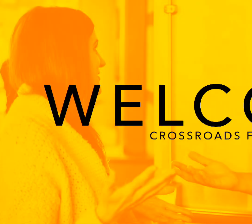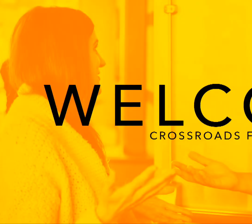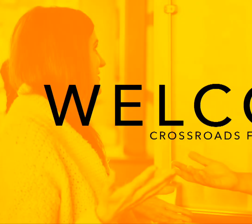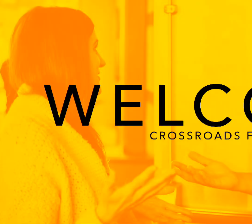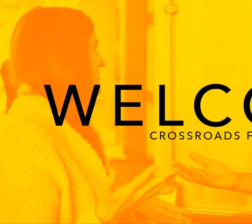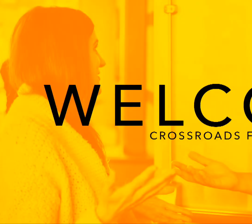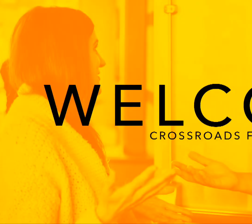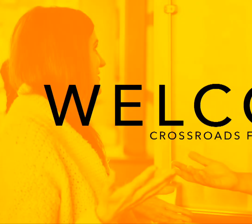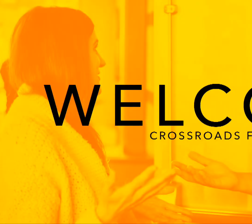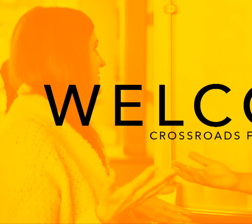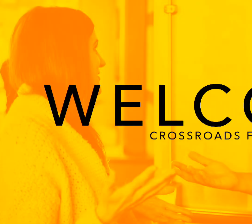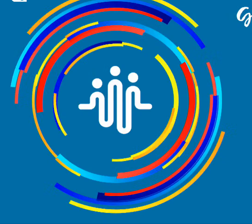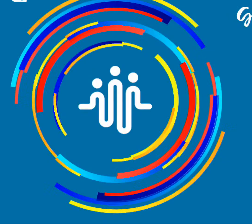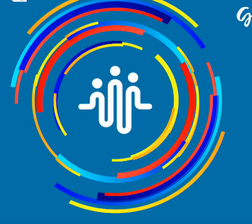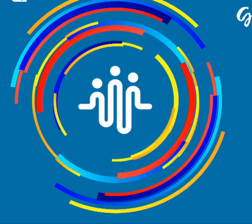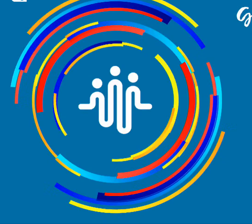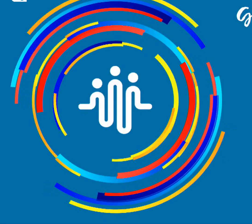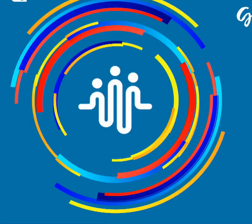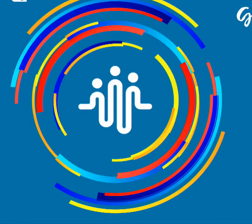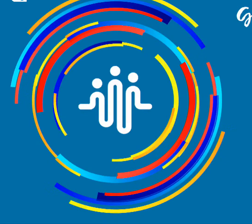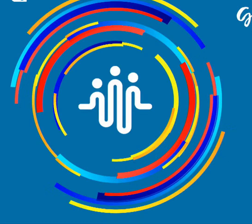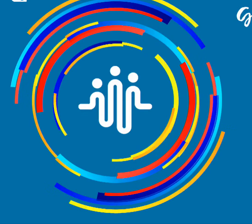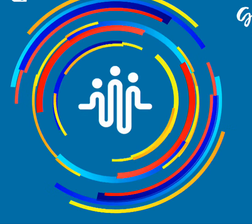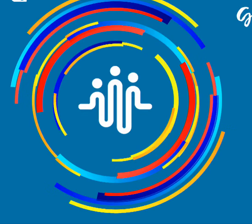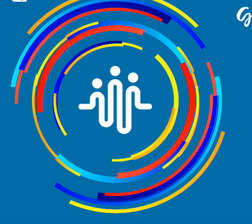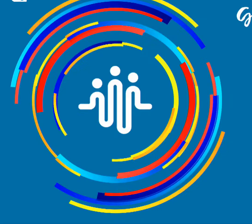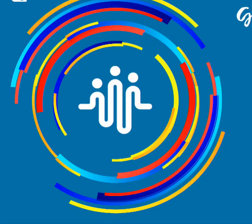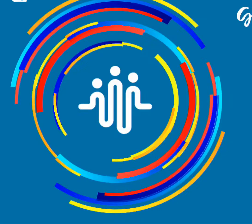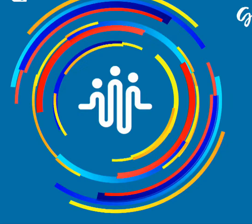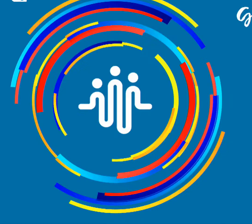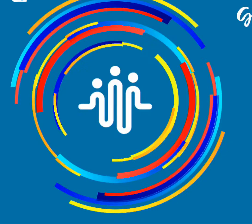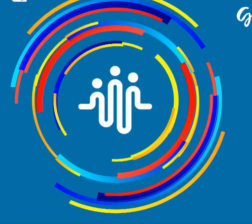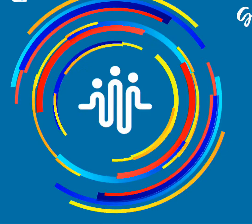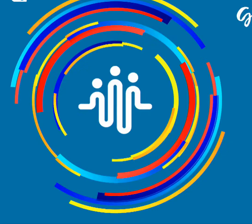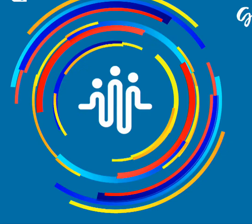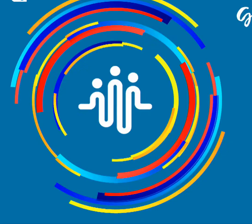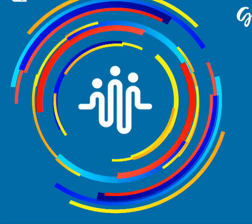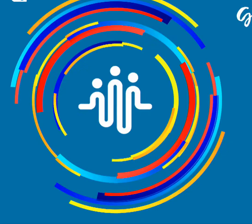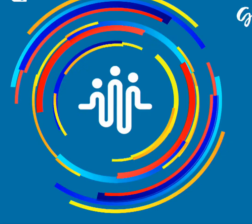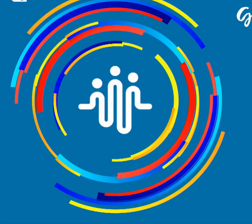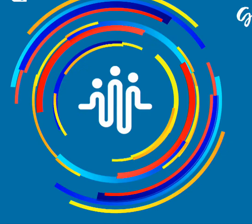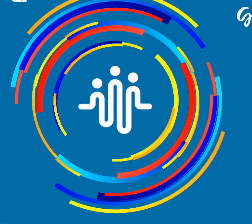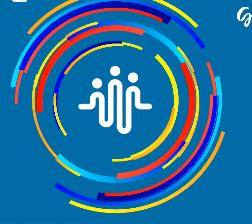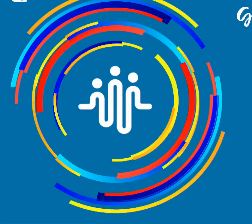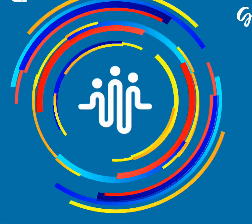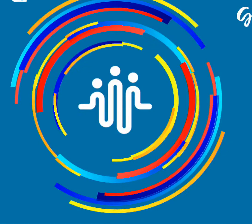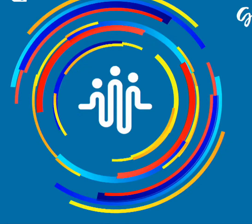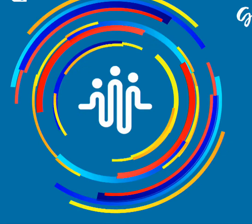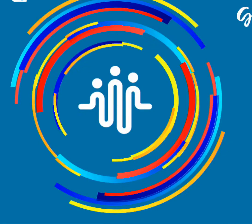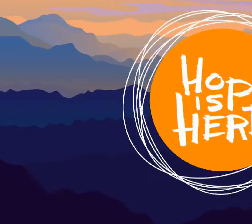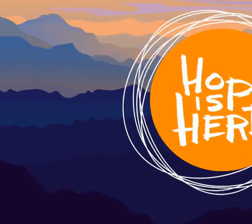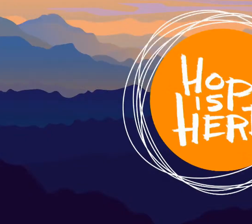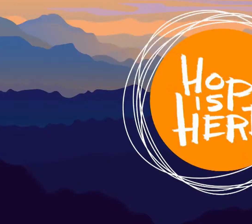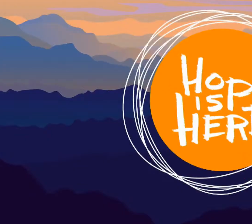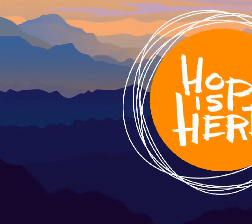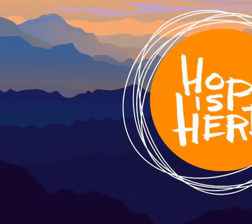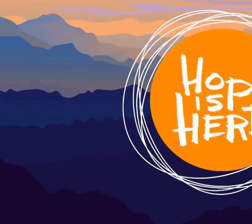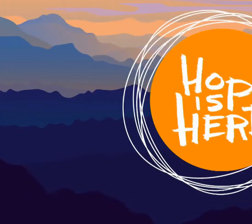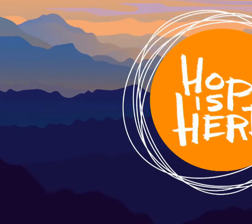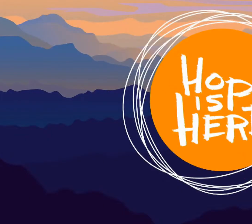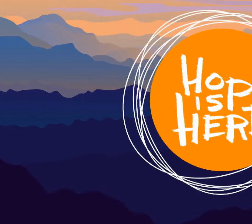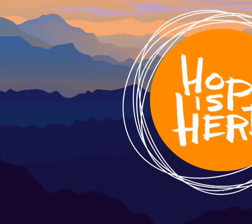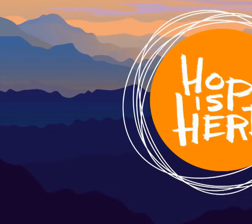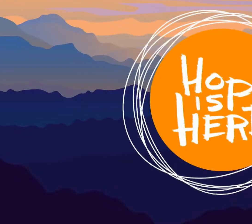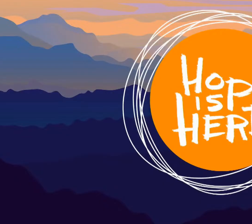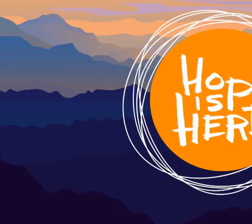Don't care what they say. I've been working too hard lately. Feel like I'm going crazy.